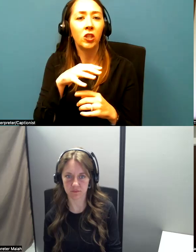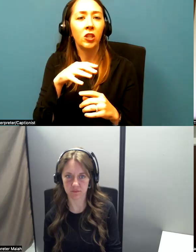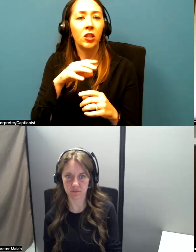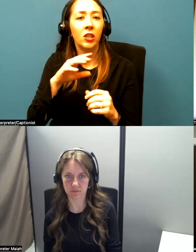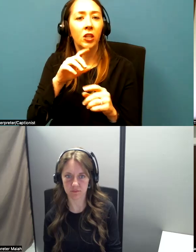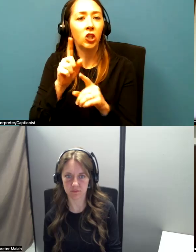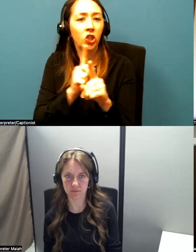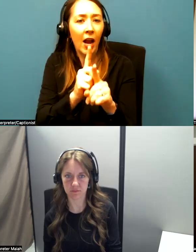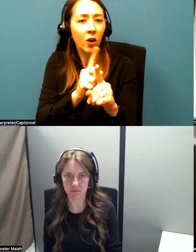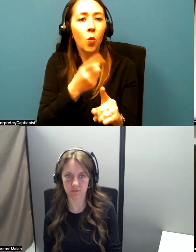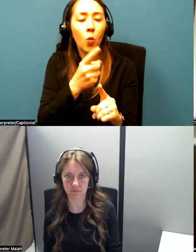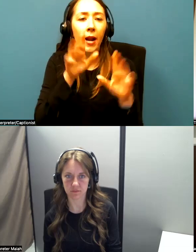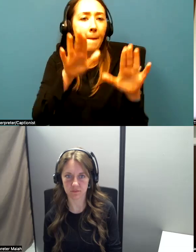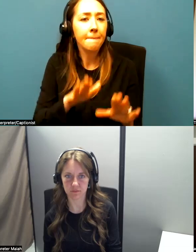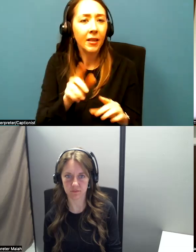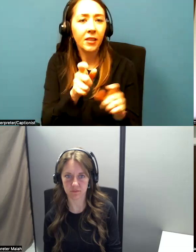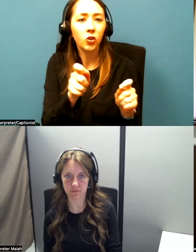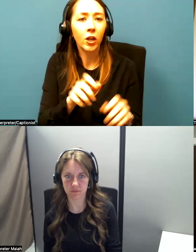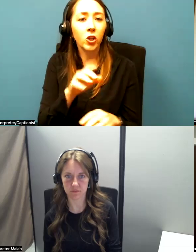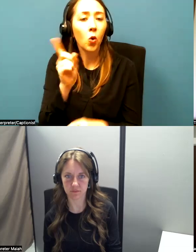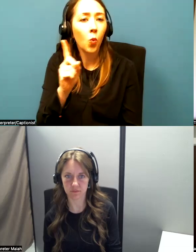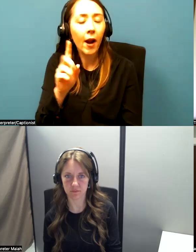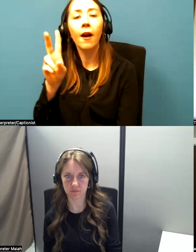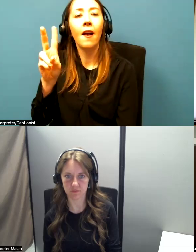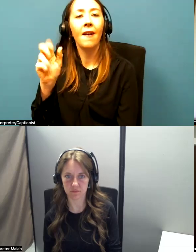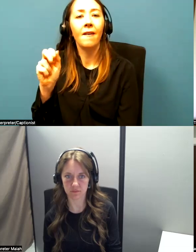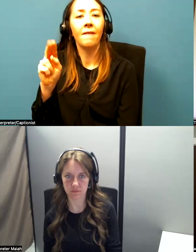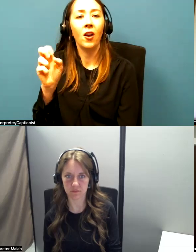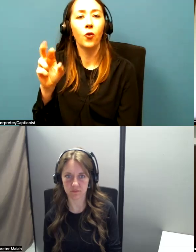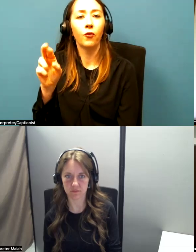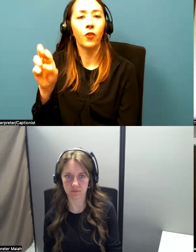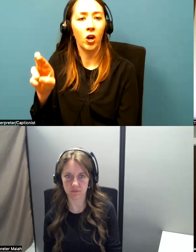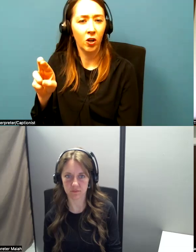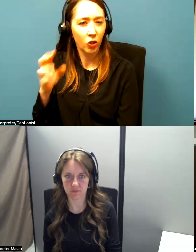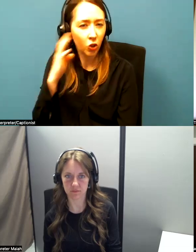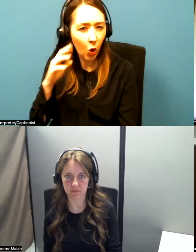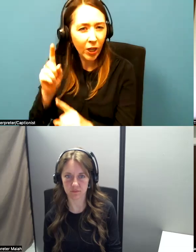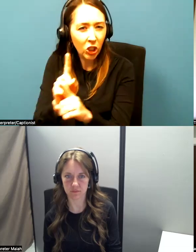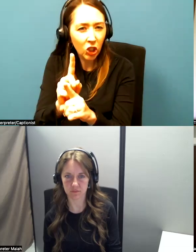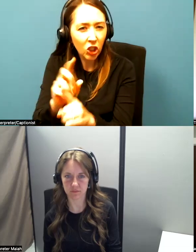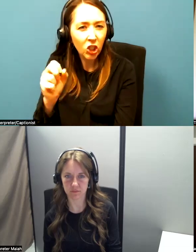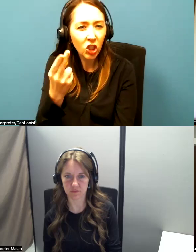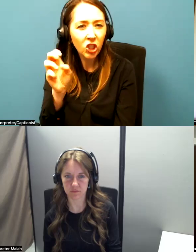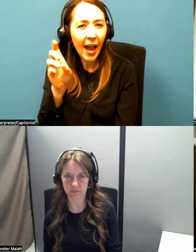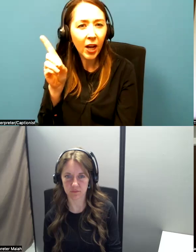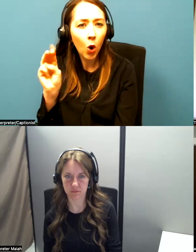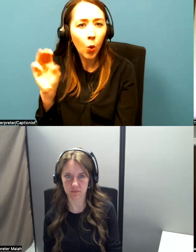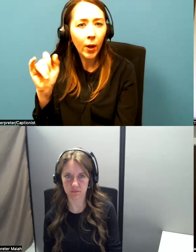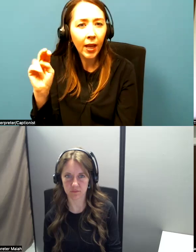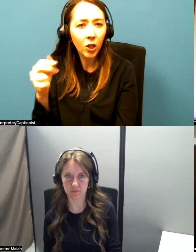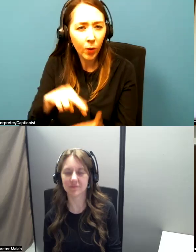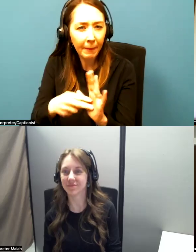an incredible director in Vancouver. She shadowed. Do you know what shadowing is?